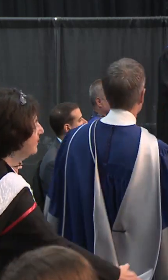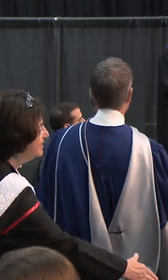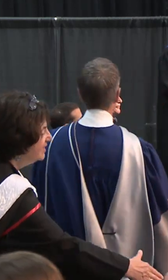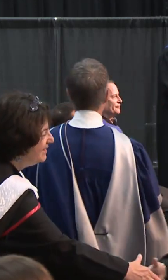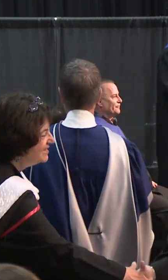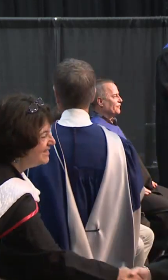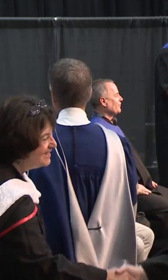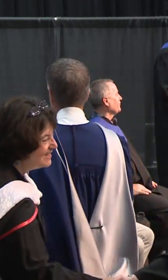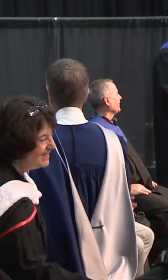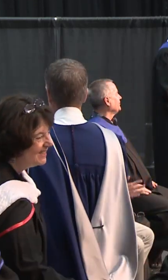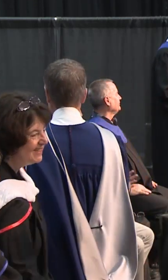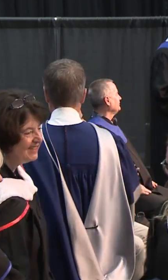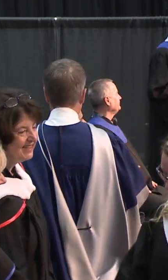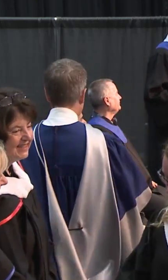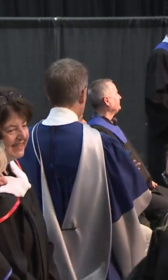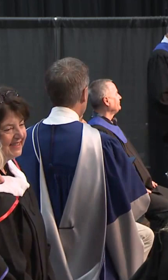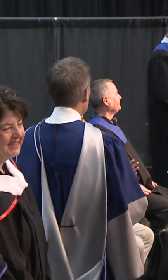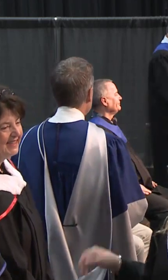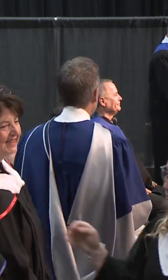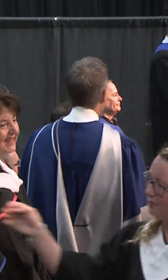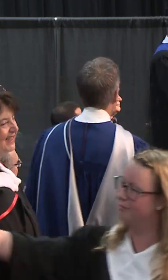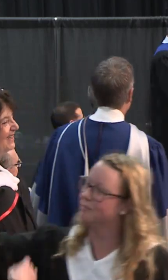Jamie Sweeney.